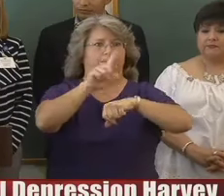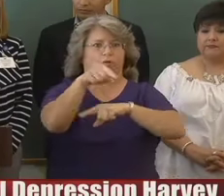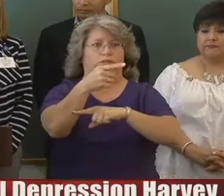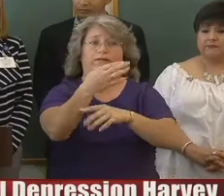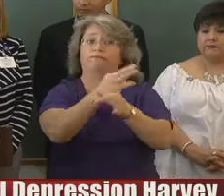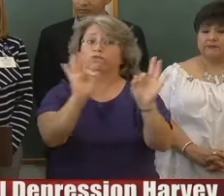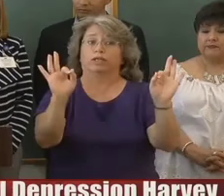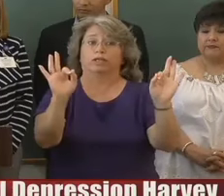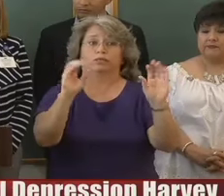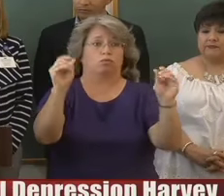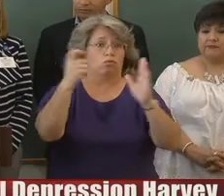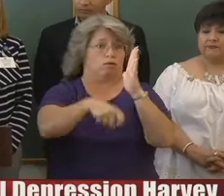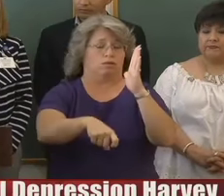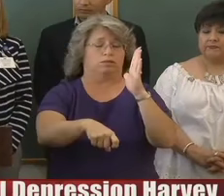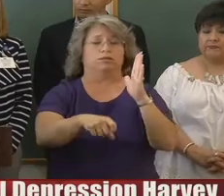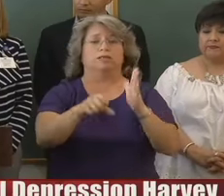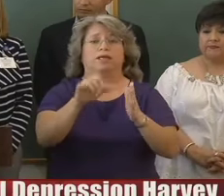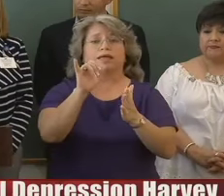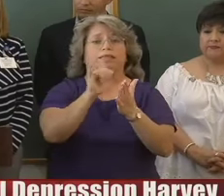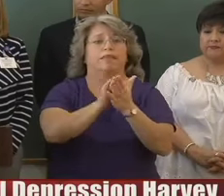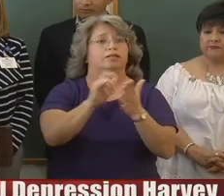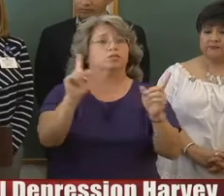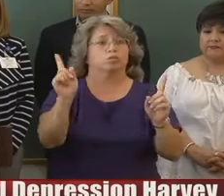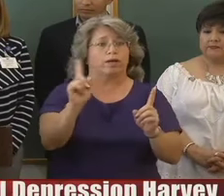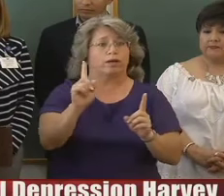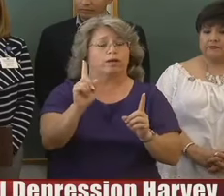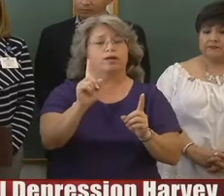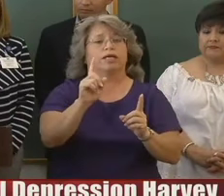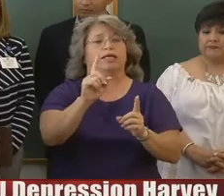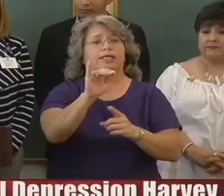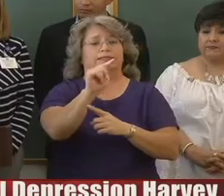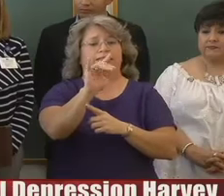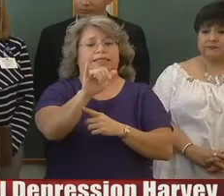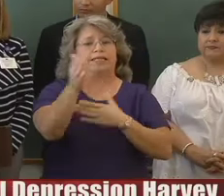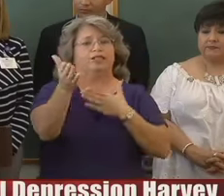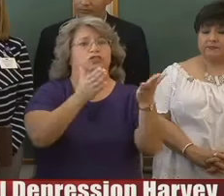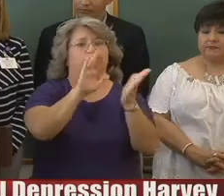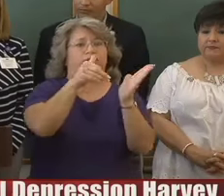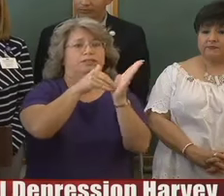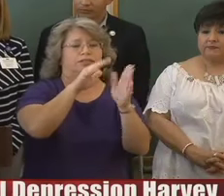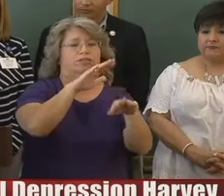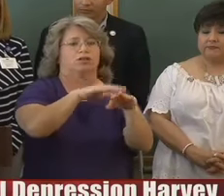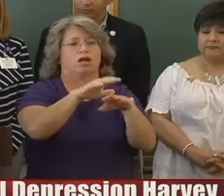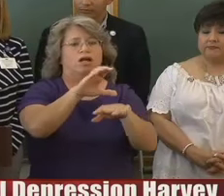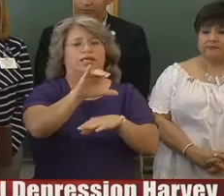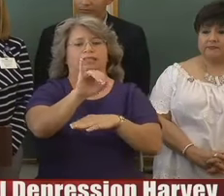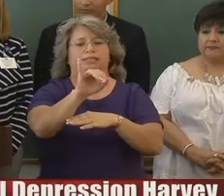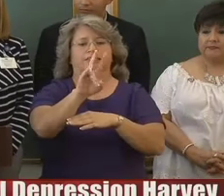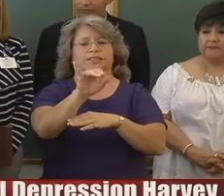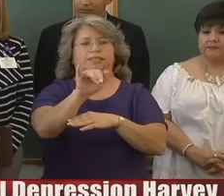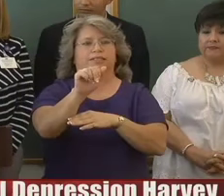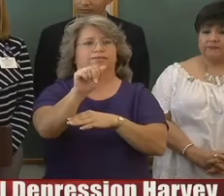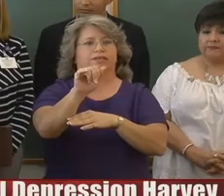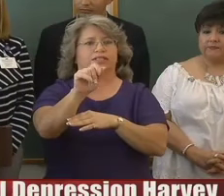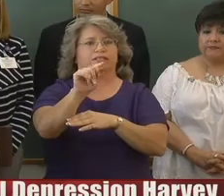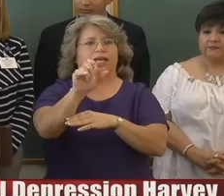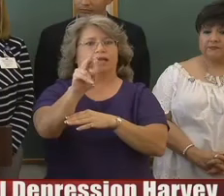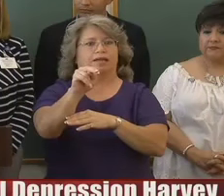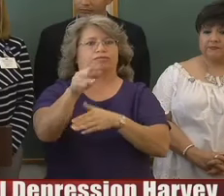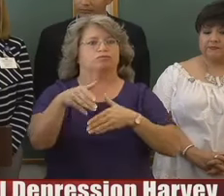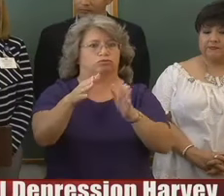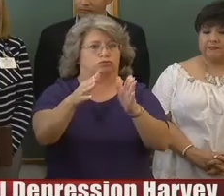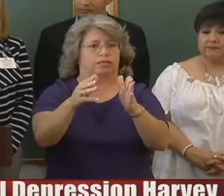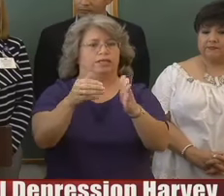the sandbag self-serve station is located in the city service center on Civitan near our